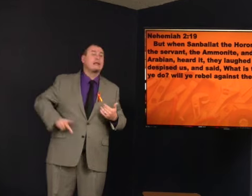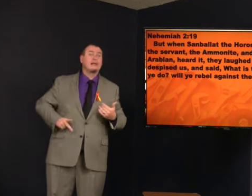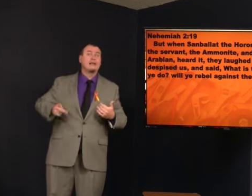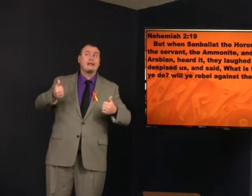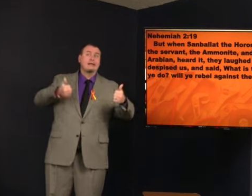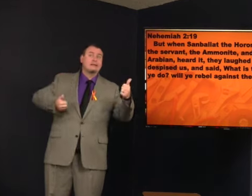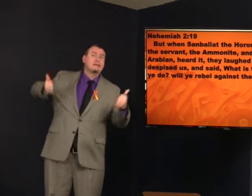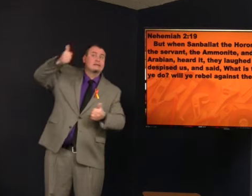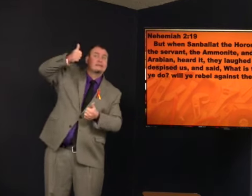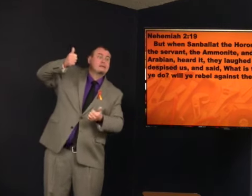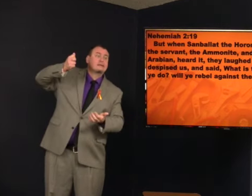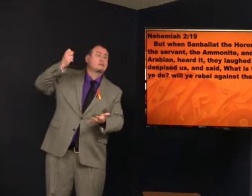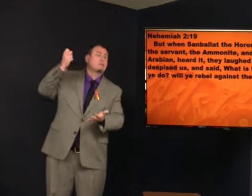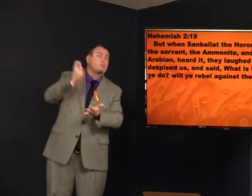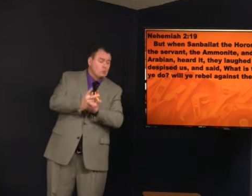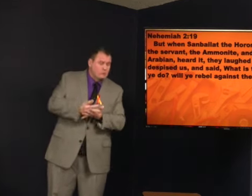military, some kings